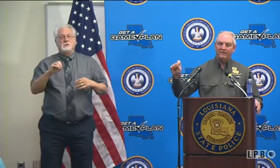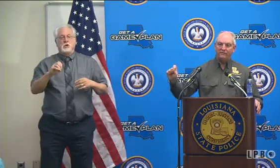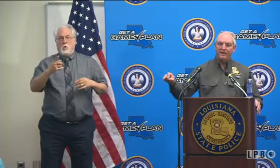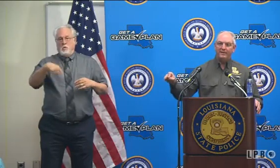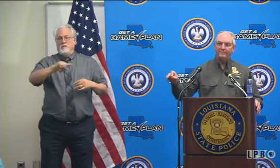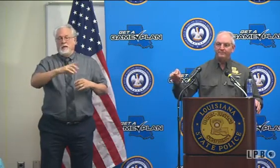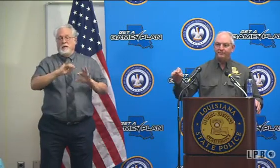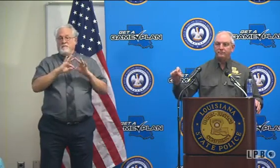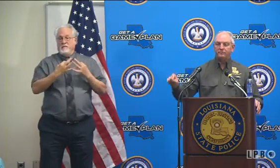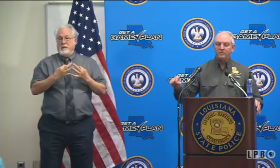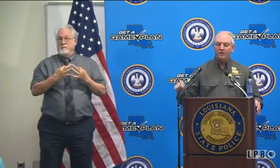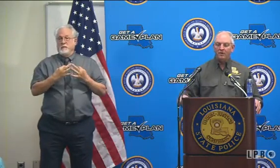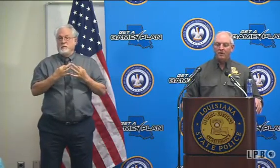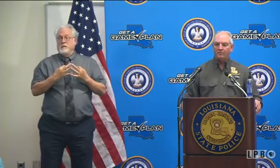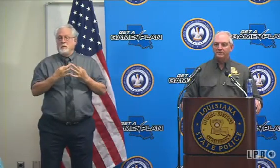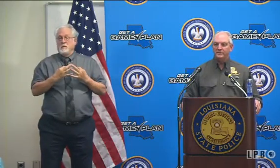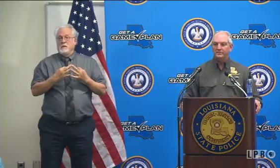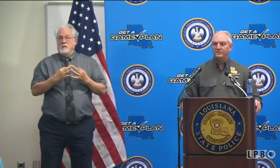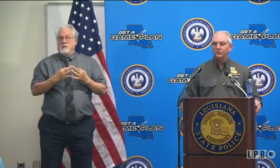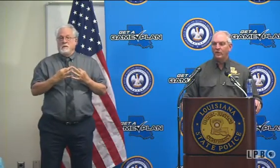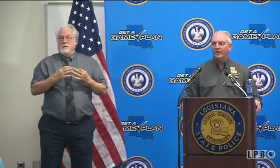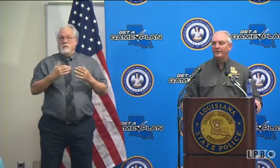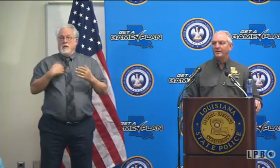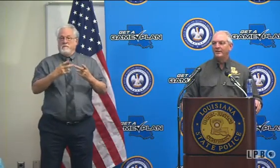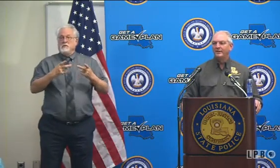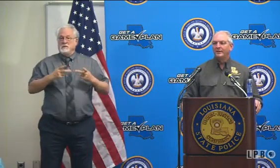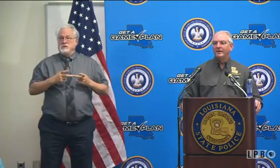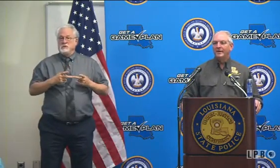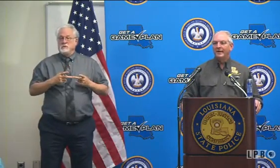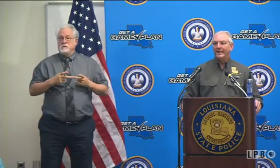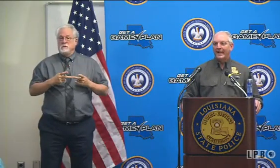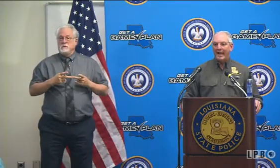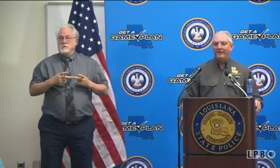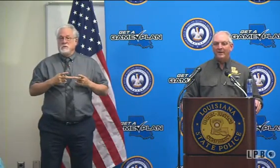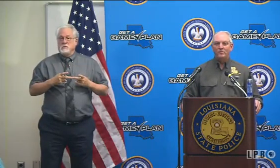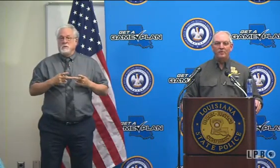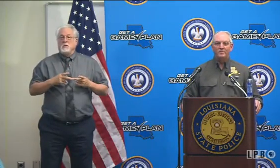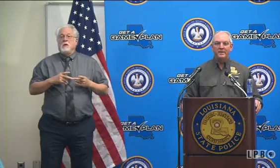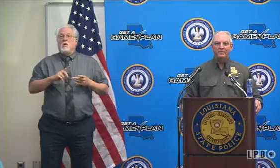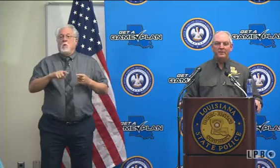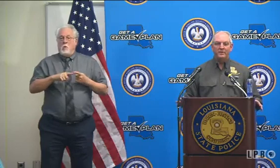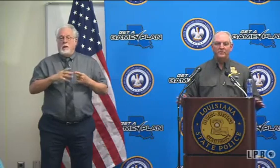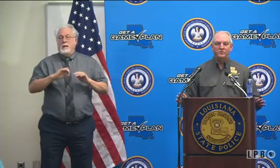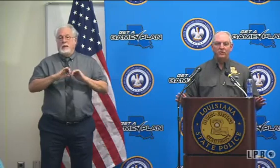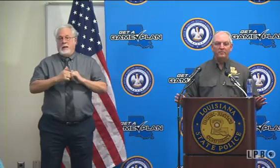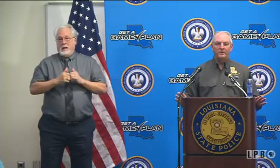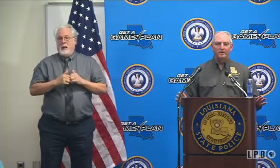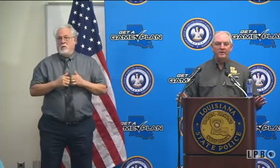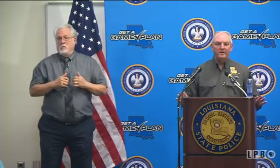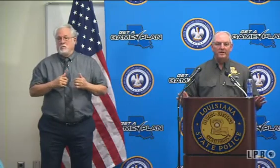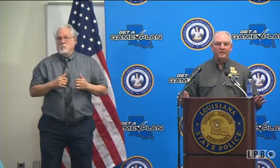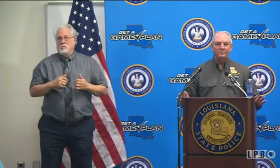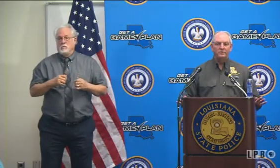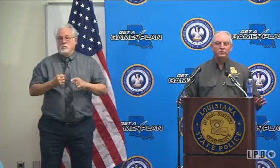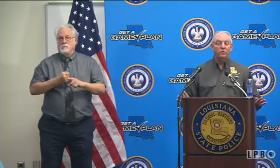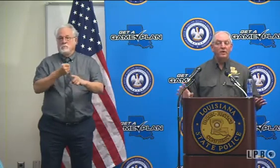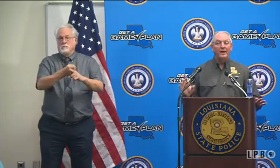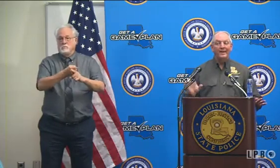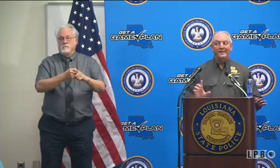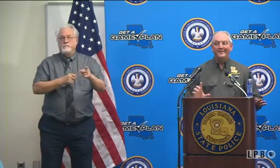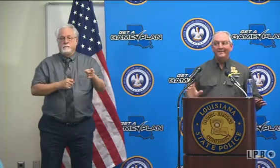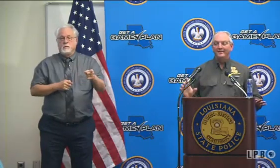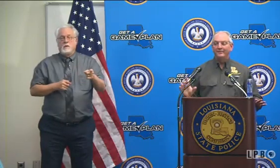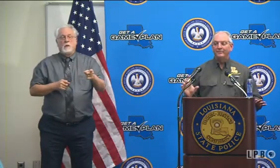that they and their family are positioned when and how they want to be when this storm comes on